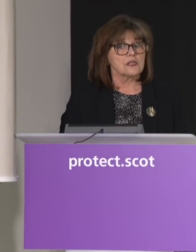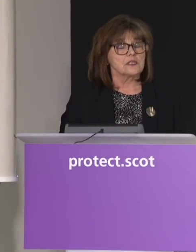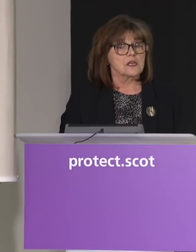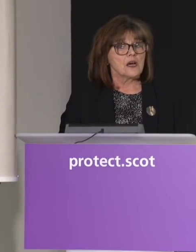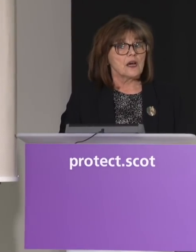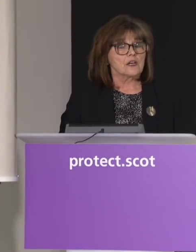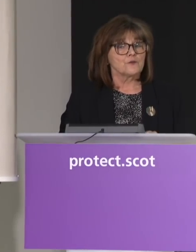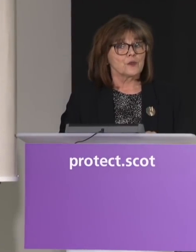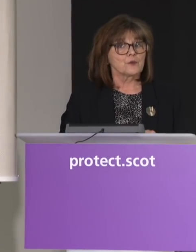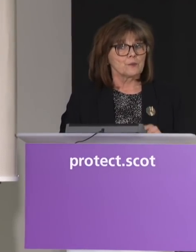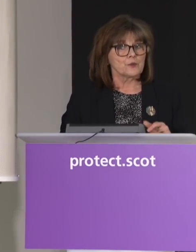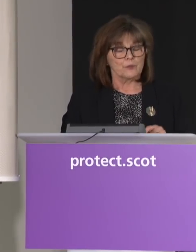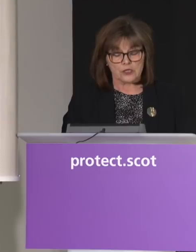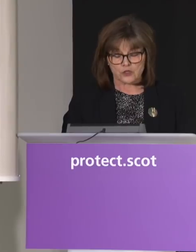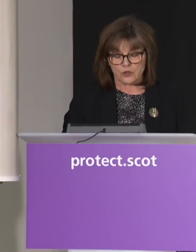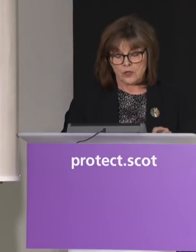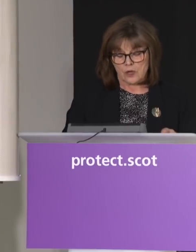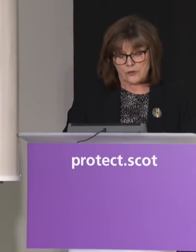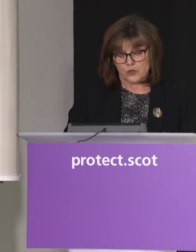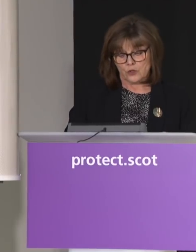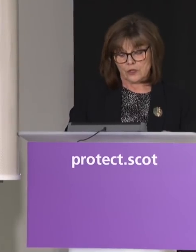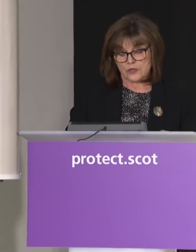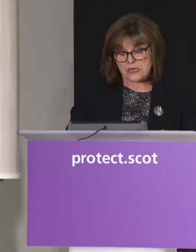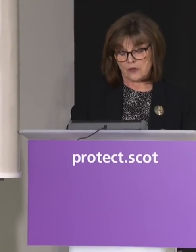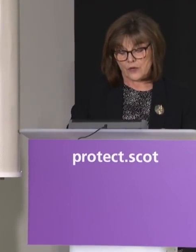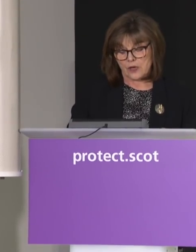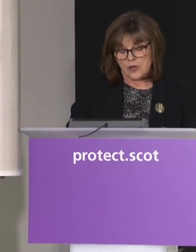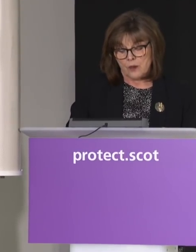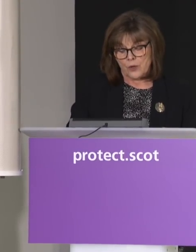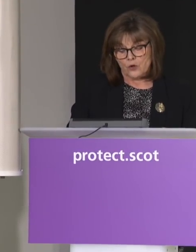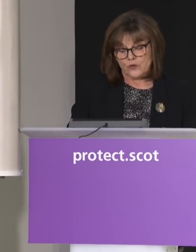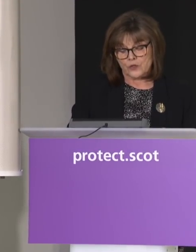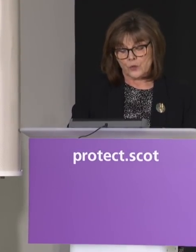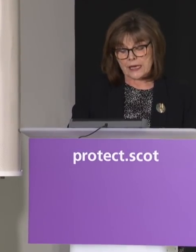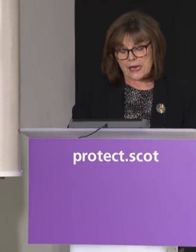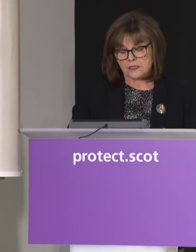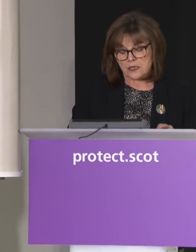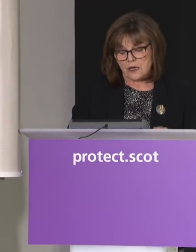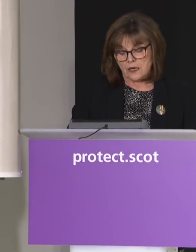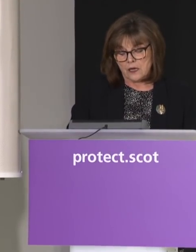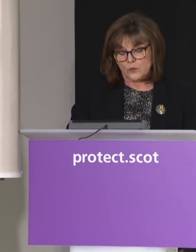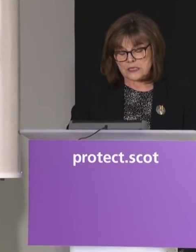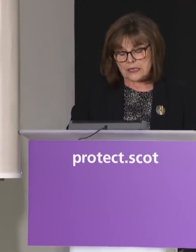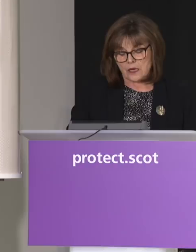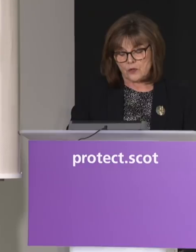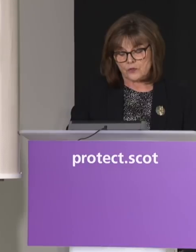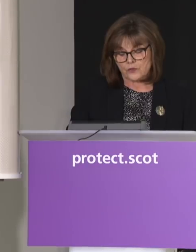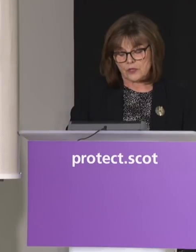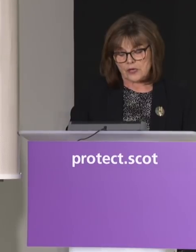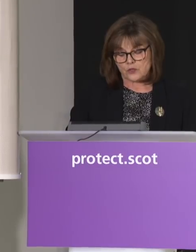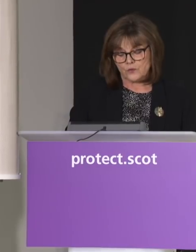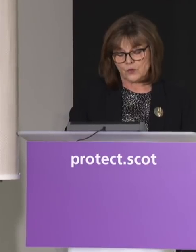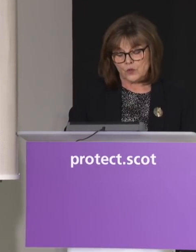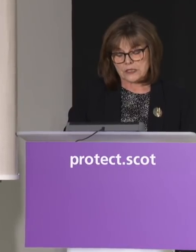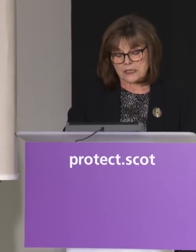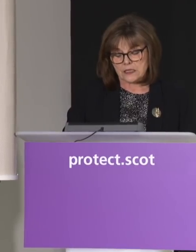that is a confirmed number, we'll make sure that you and others have that. But over the weekend, we sent out the